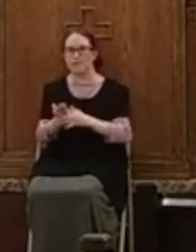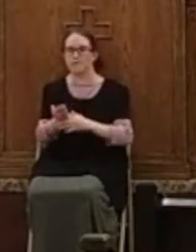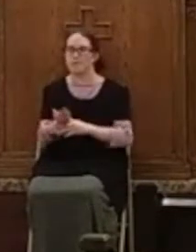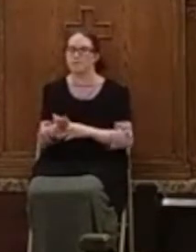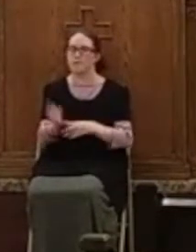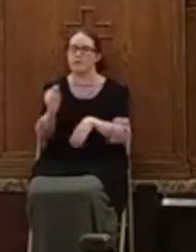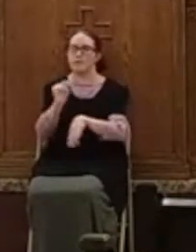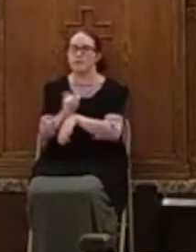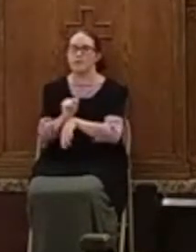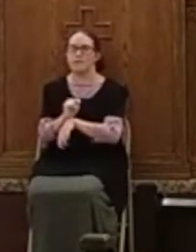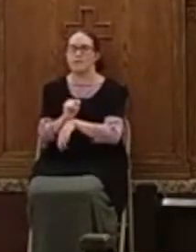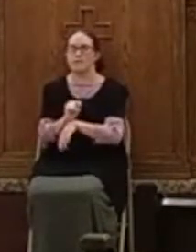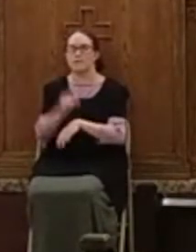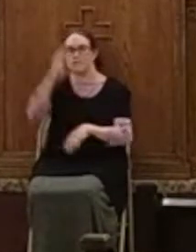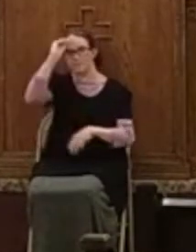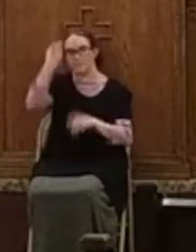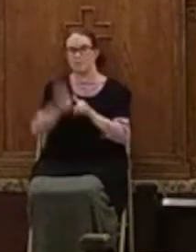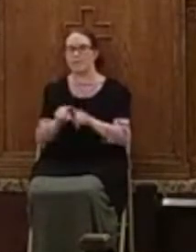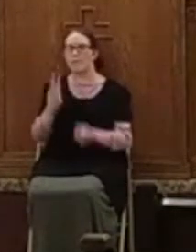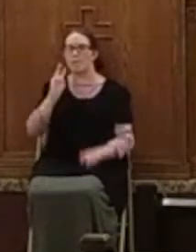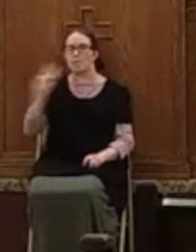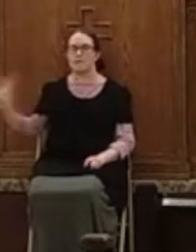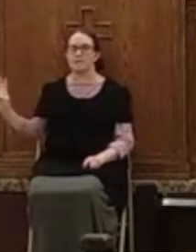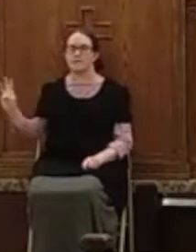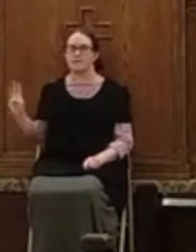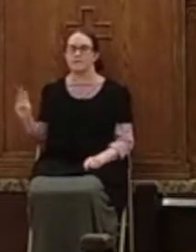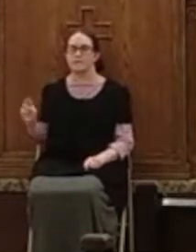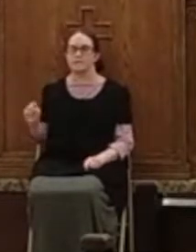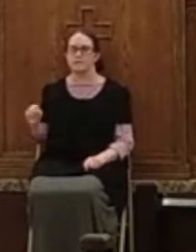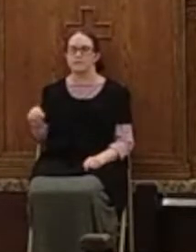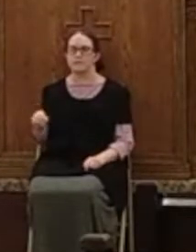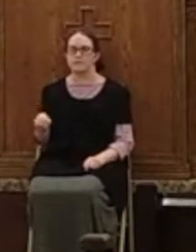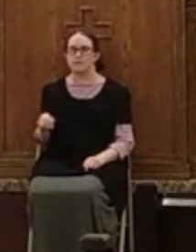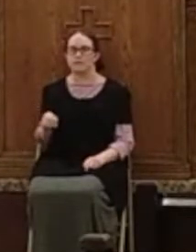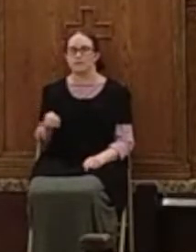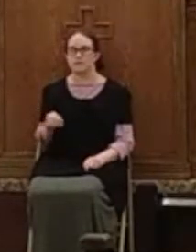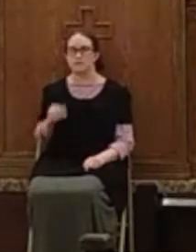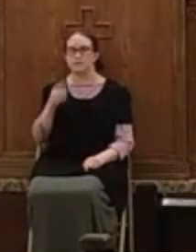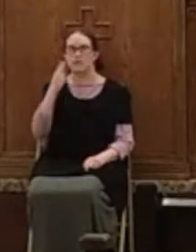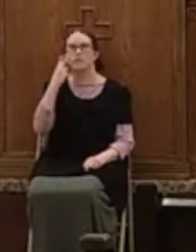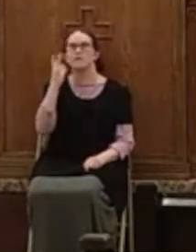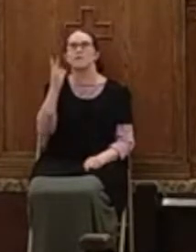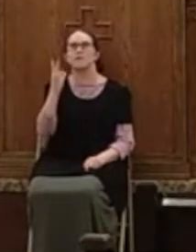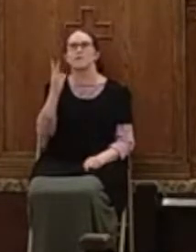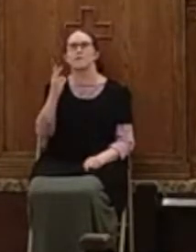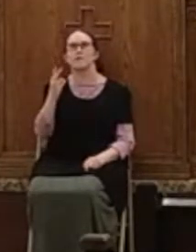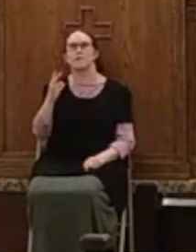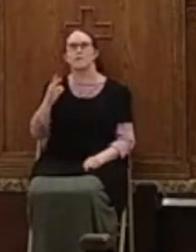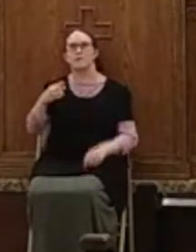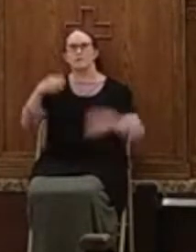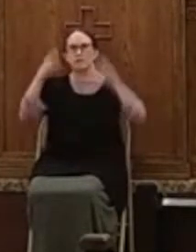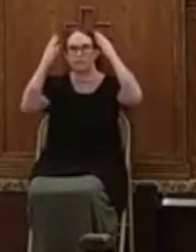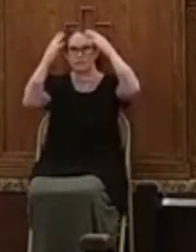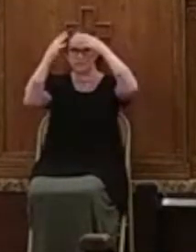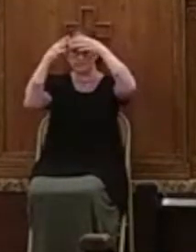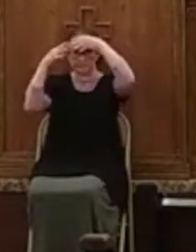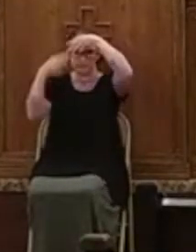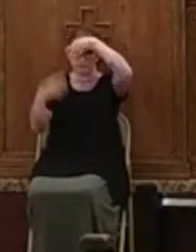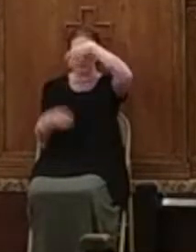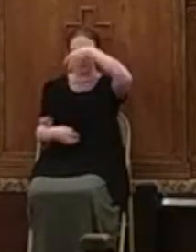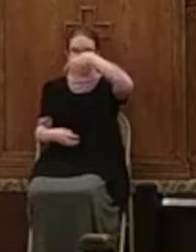tabernacle, Brother Wes, and amen, they glance up at the veil, yes, and they